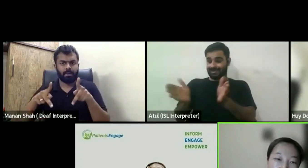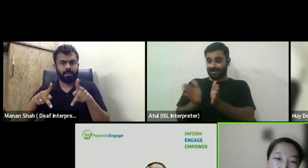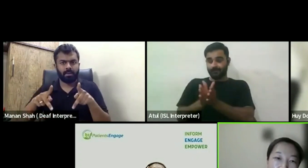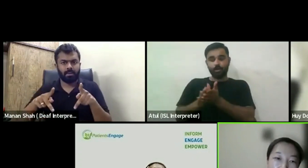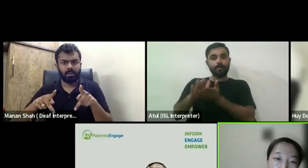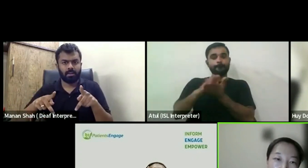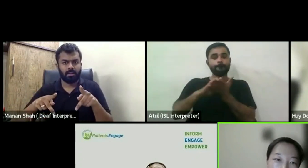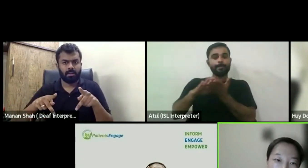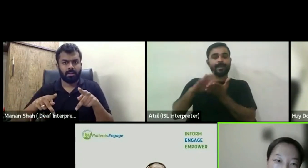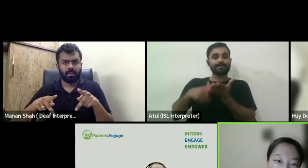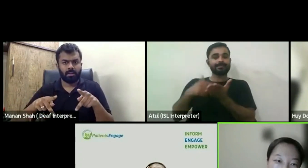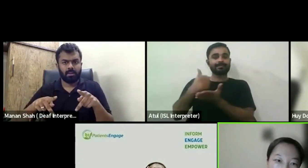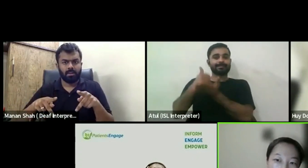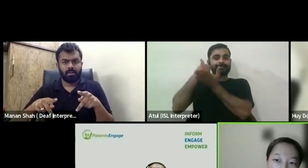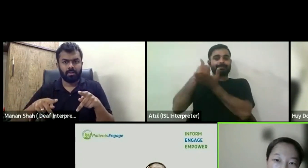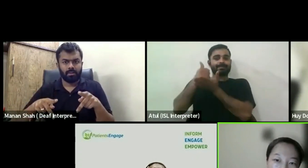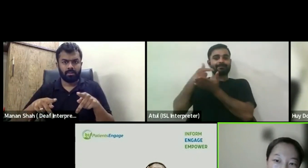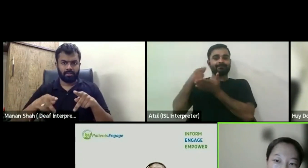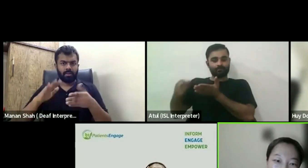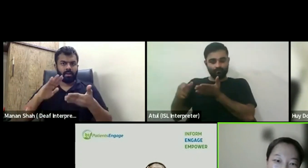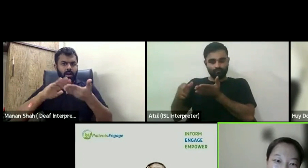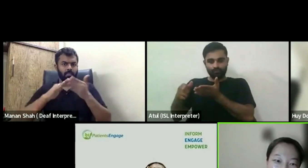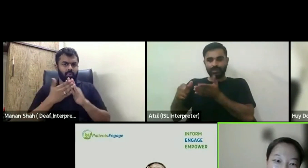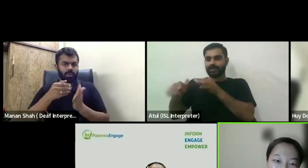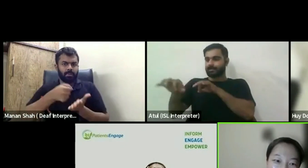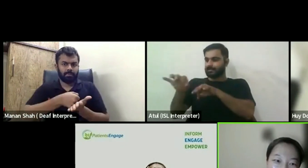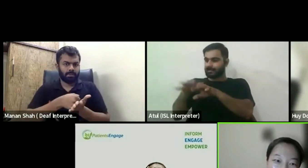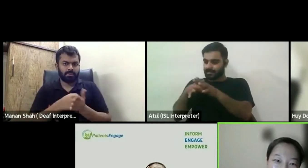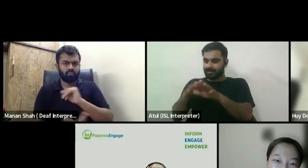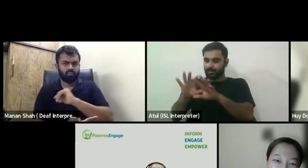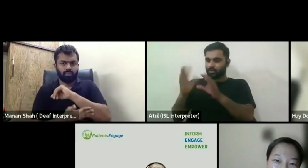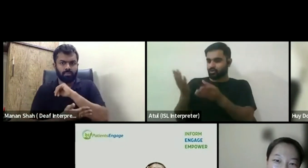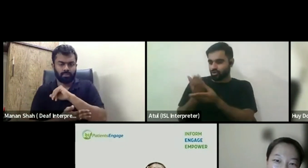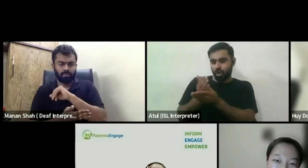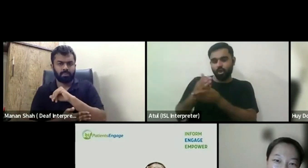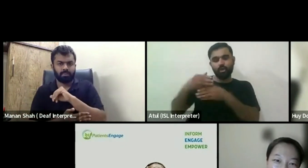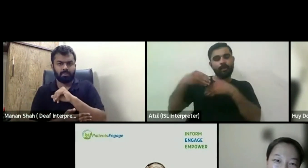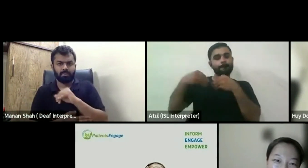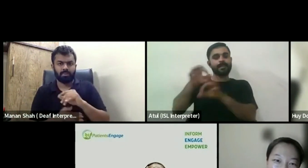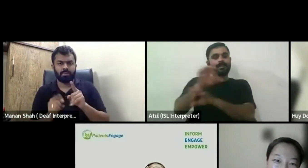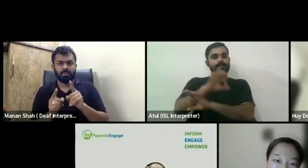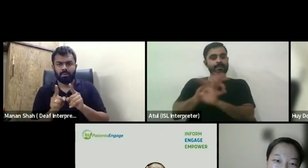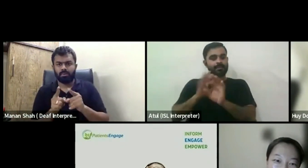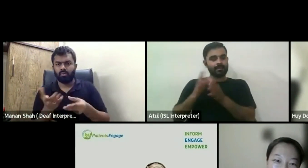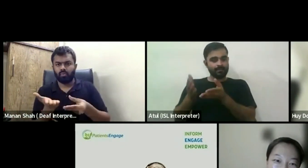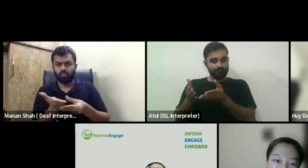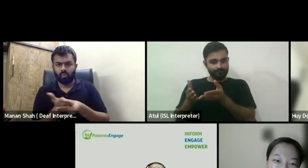the diagnosis, document preparation. No, Mary. The question